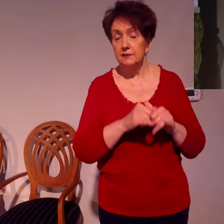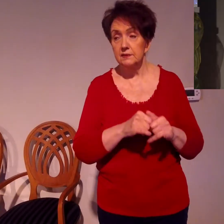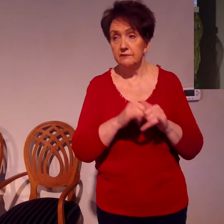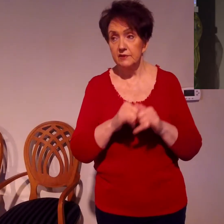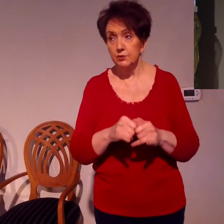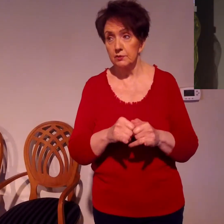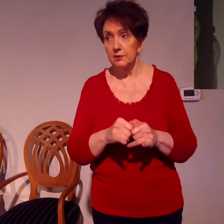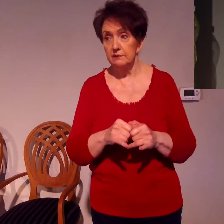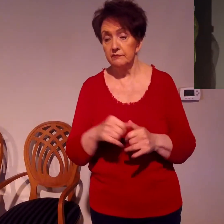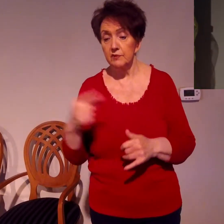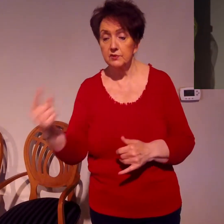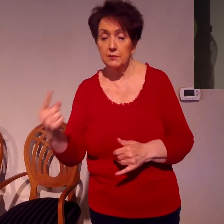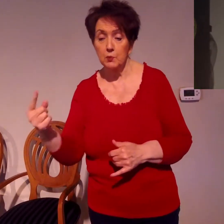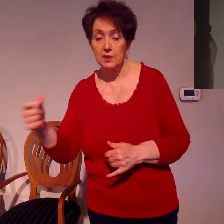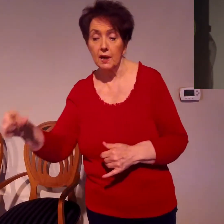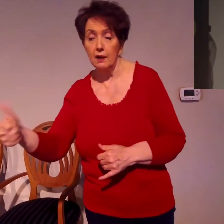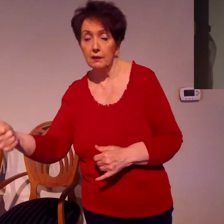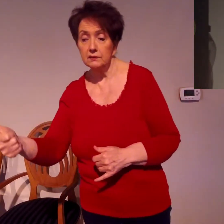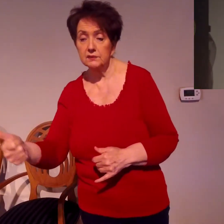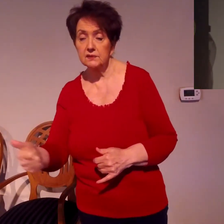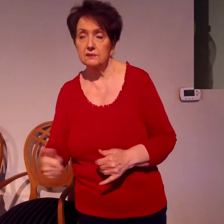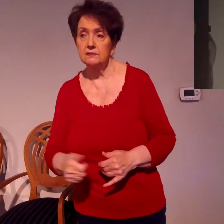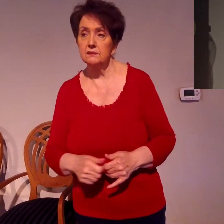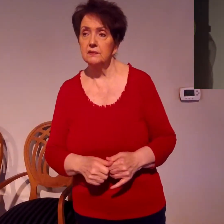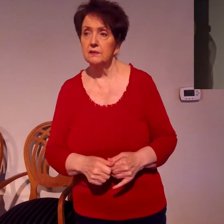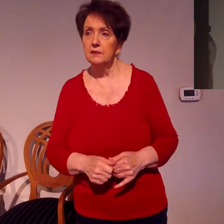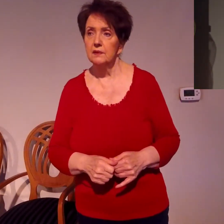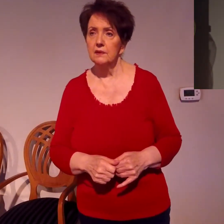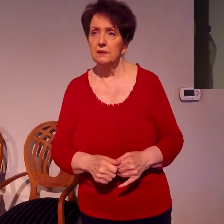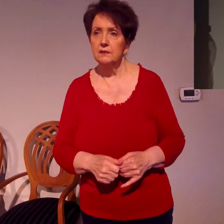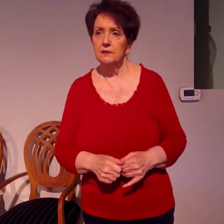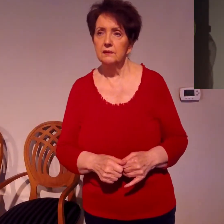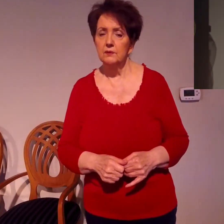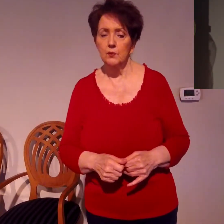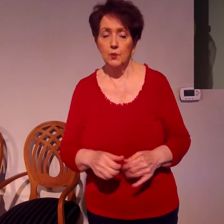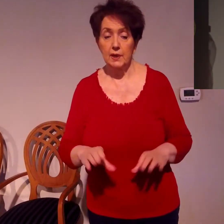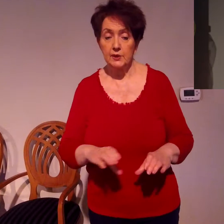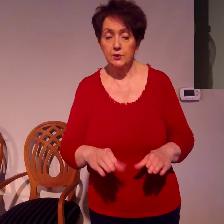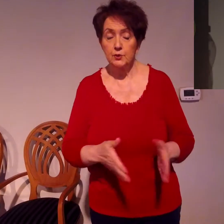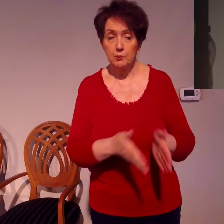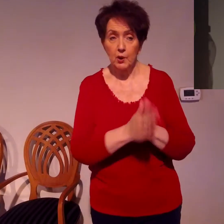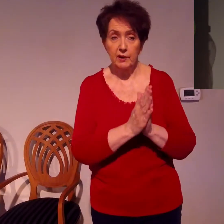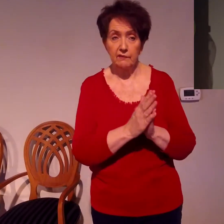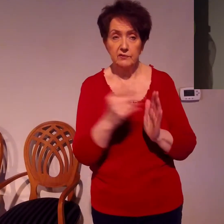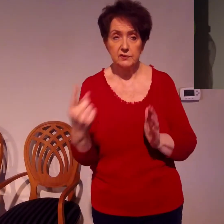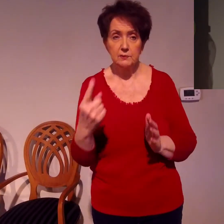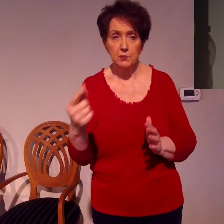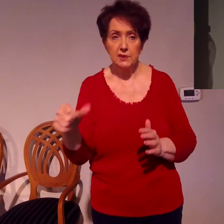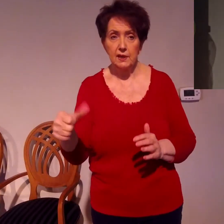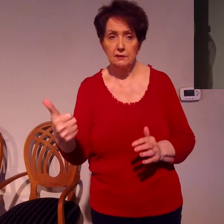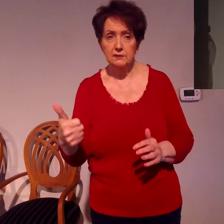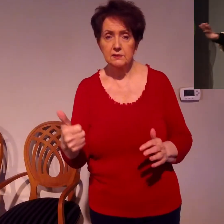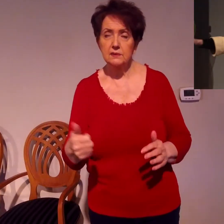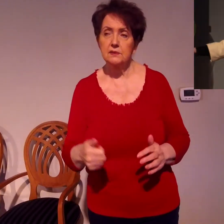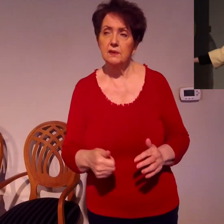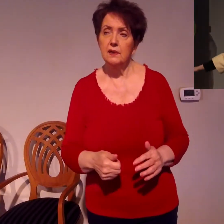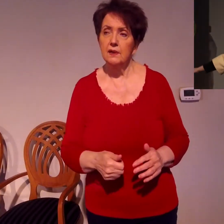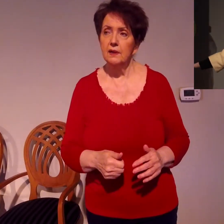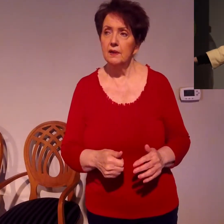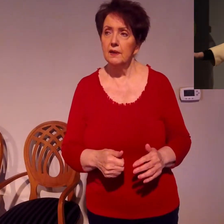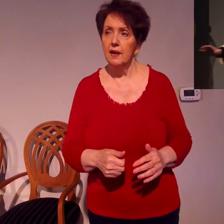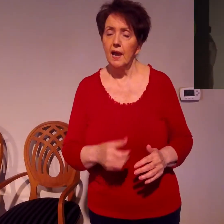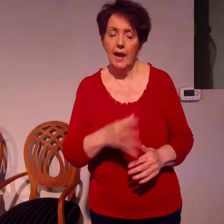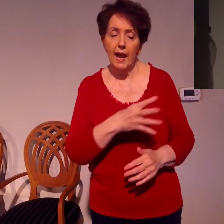for someone else, when I do a spiritual mind treatment for someone else, and for the